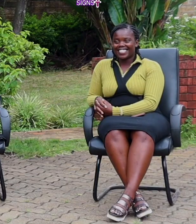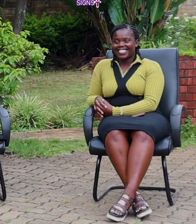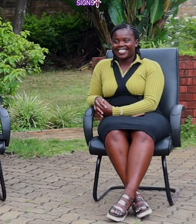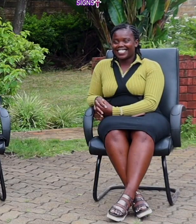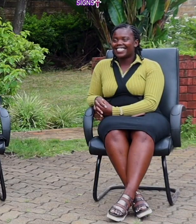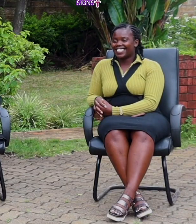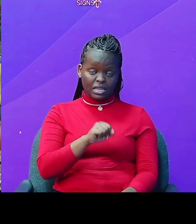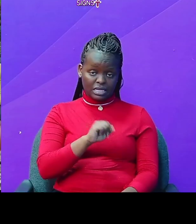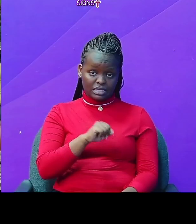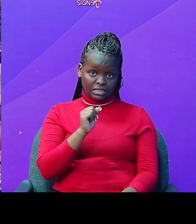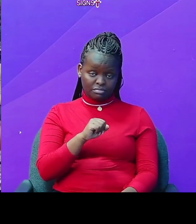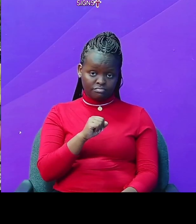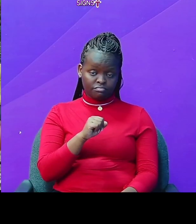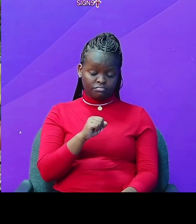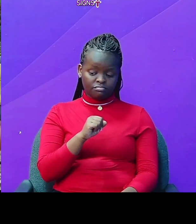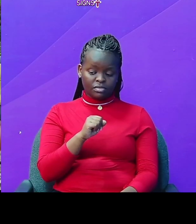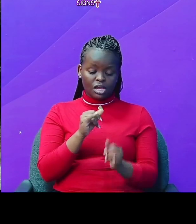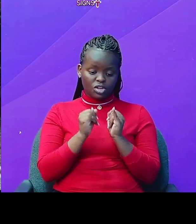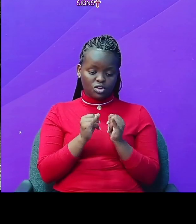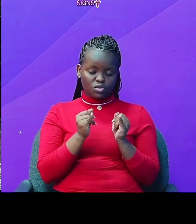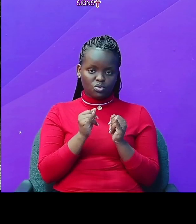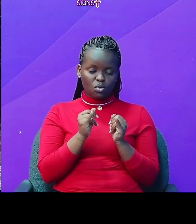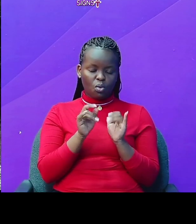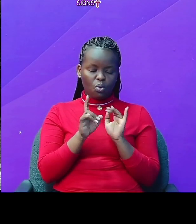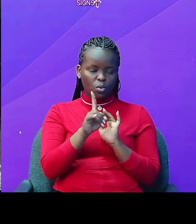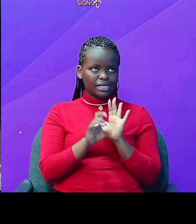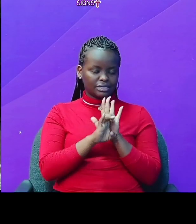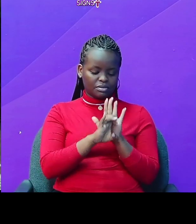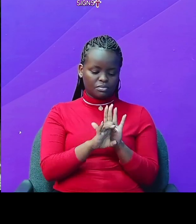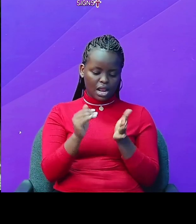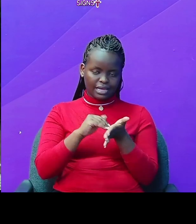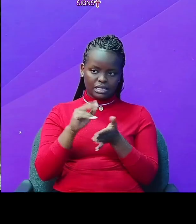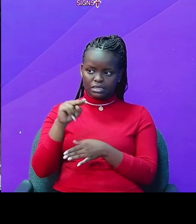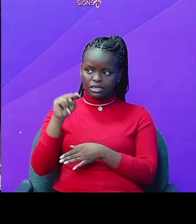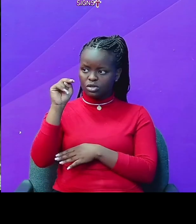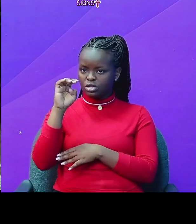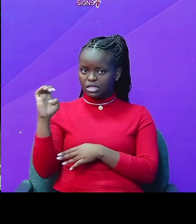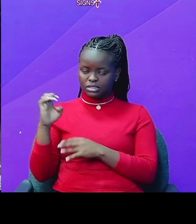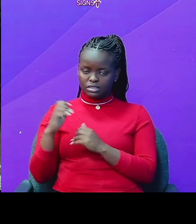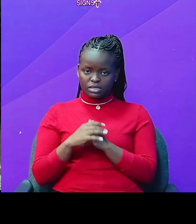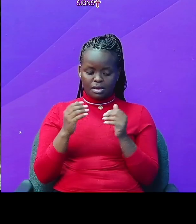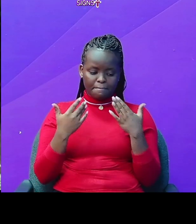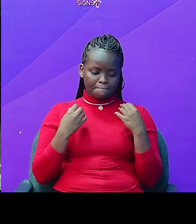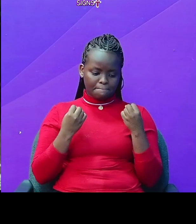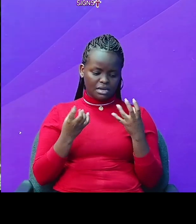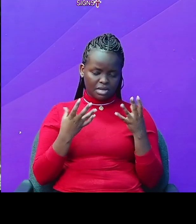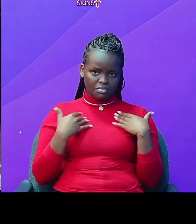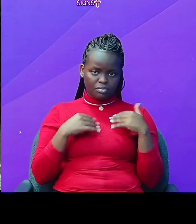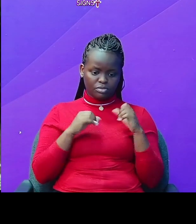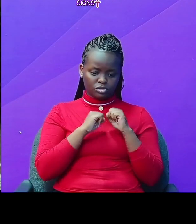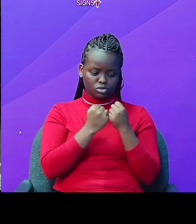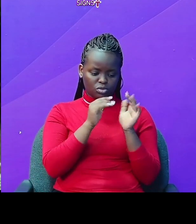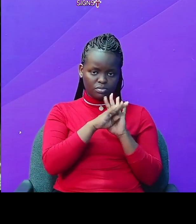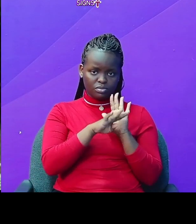Yes, definitely. So I'll give you one specific example. Again, in the Northeast, because that's where majority of our social